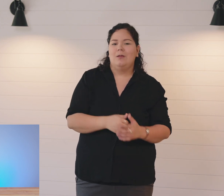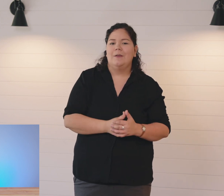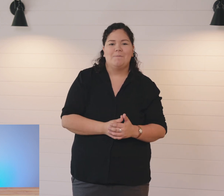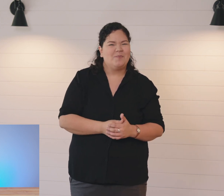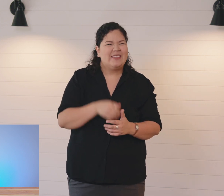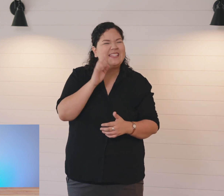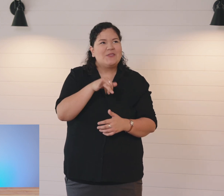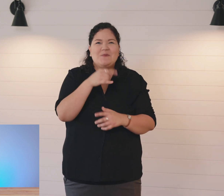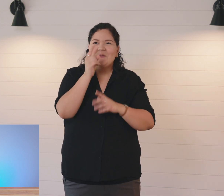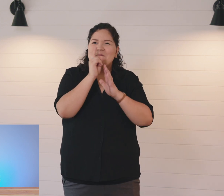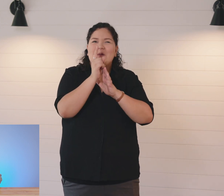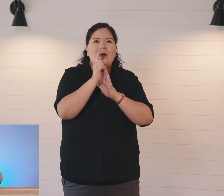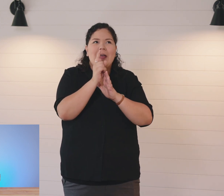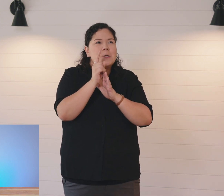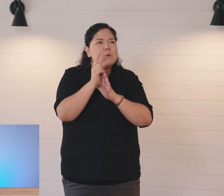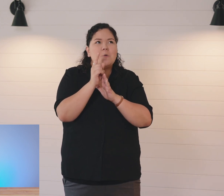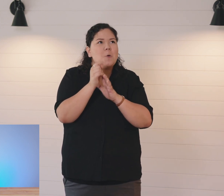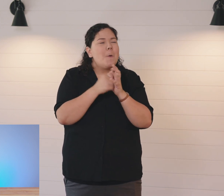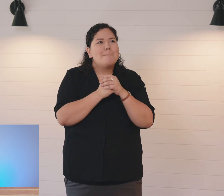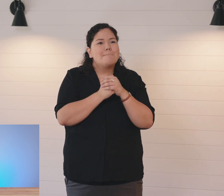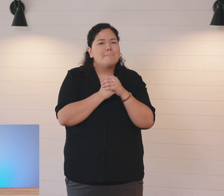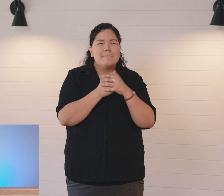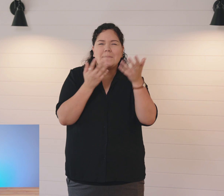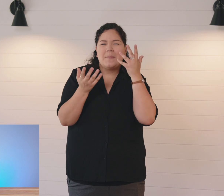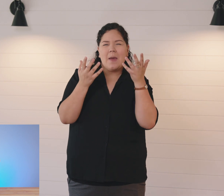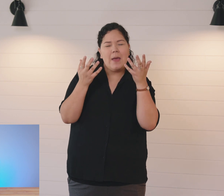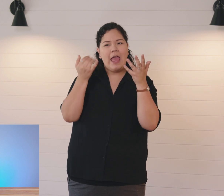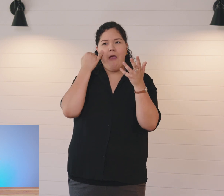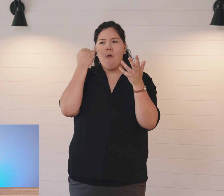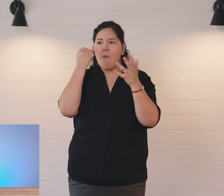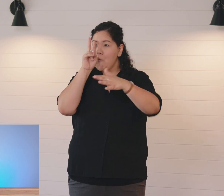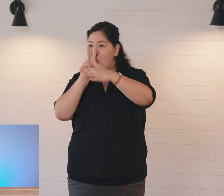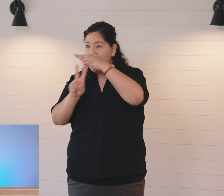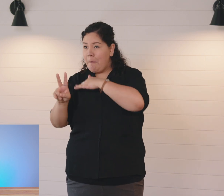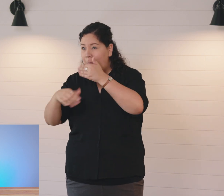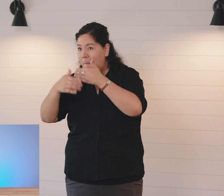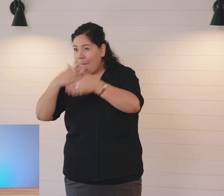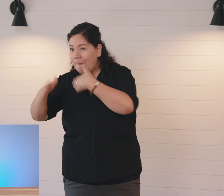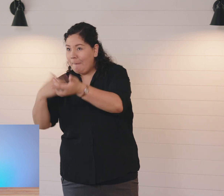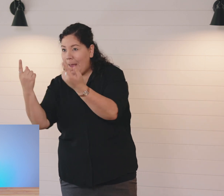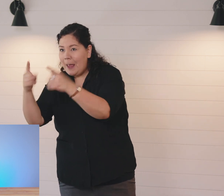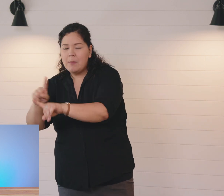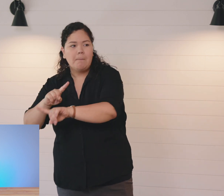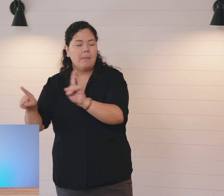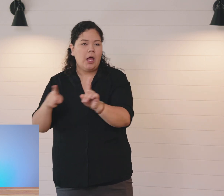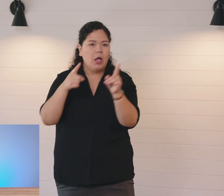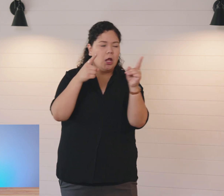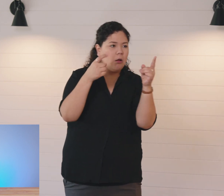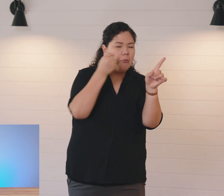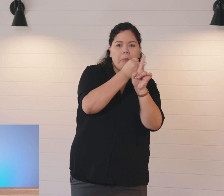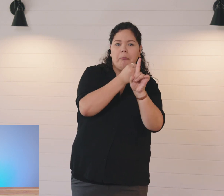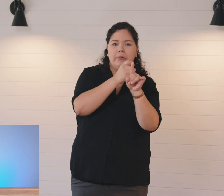This is one of those moments where, I don't know if you've thought something was going to go one way and then someone announces something different and you say, "Wait,